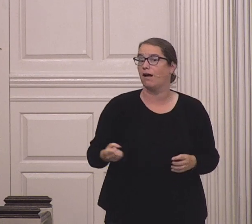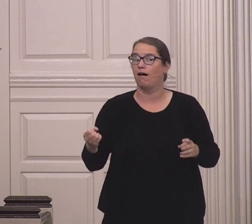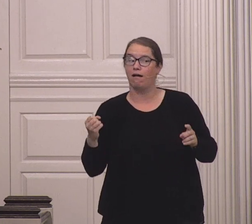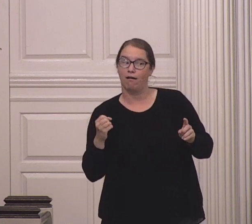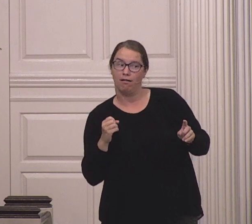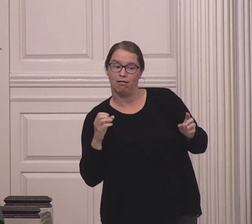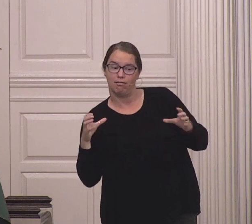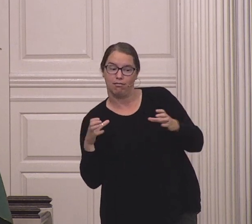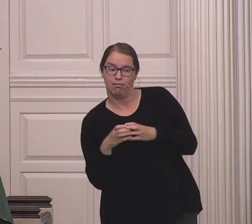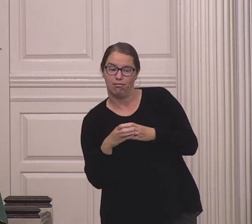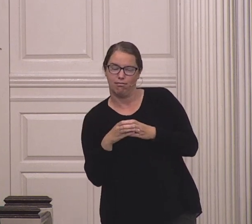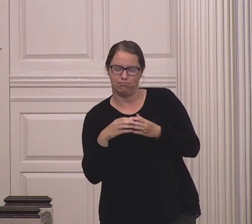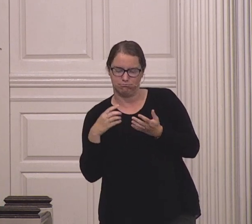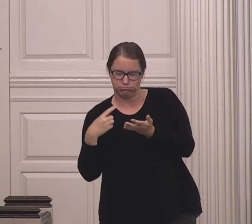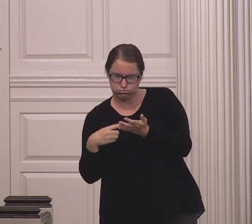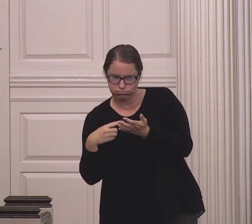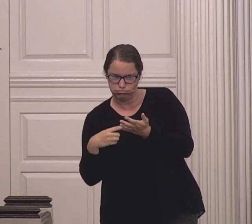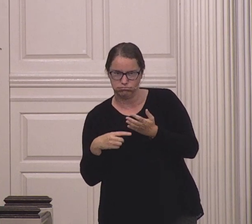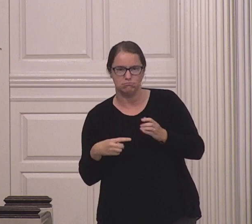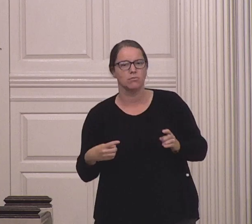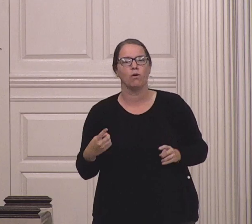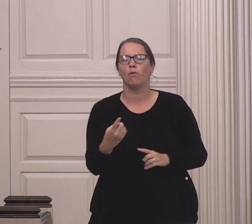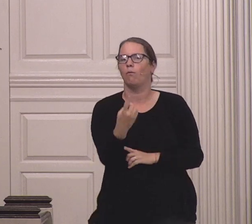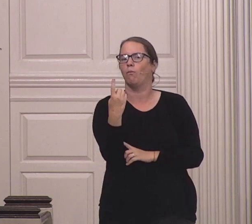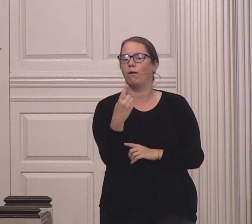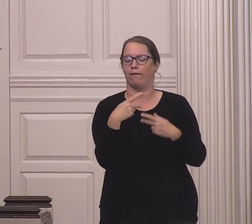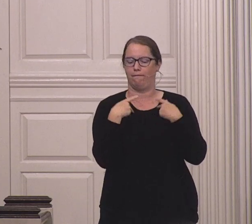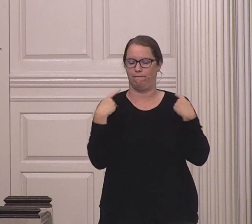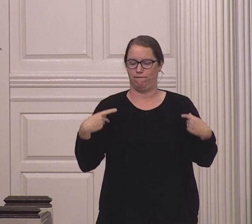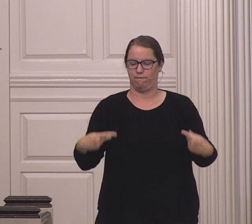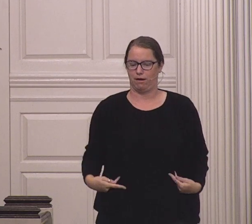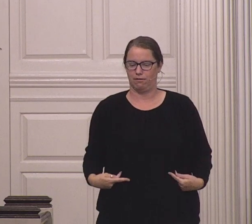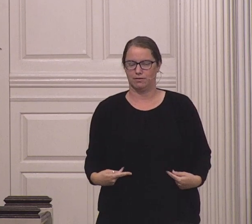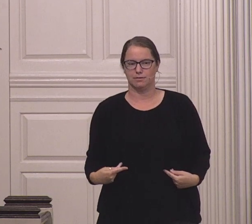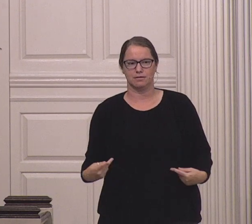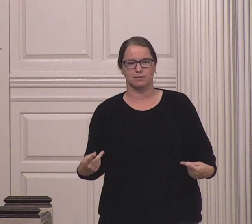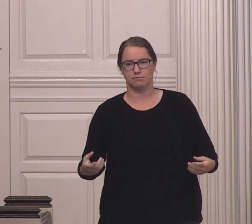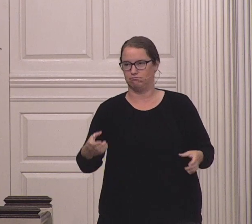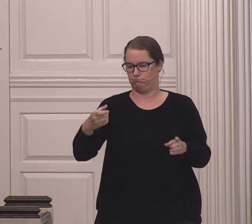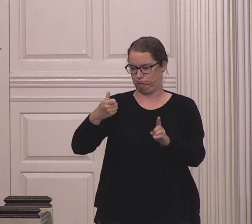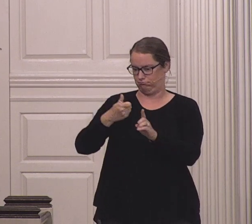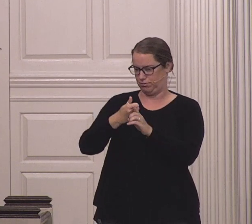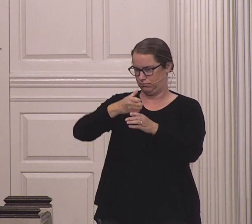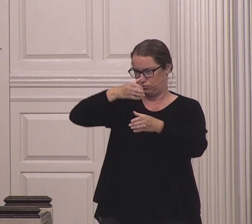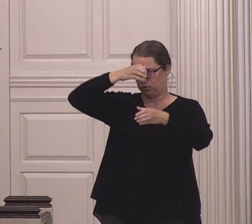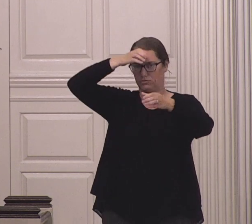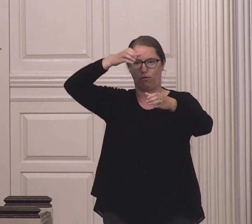they gathered together, and one of them, a scholar of the law,